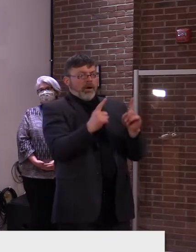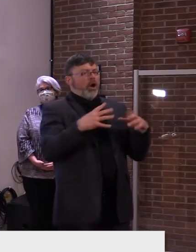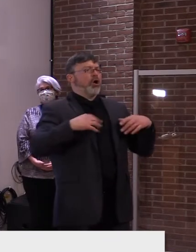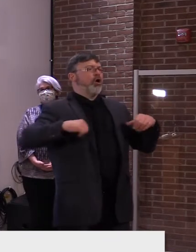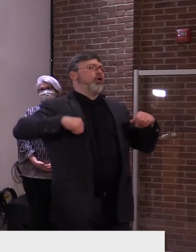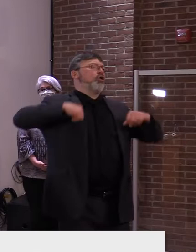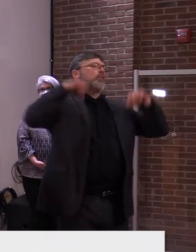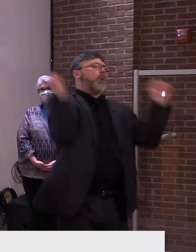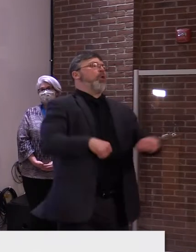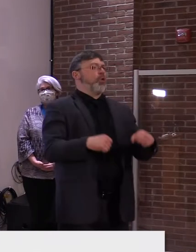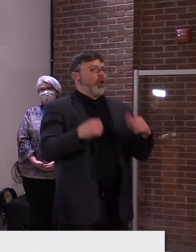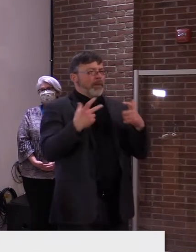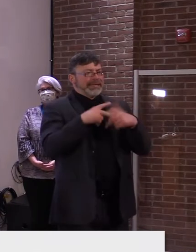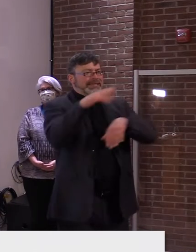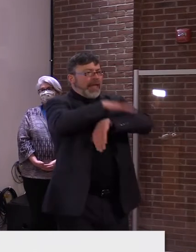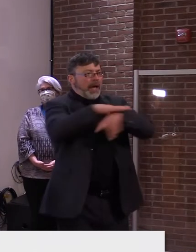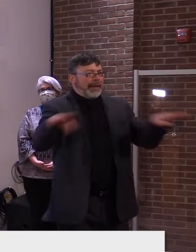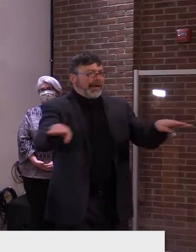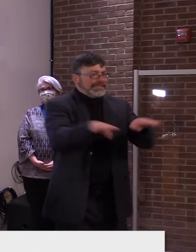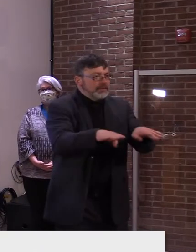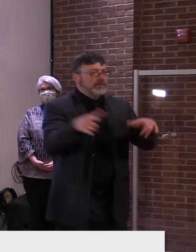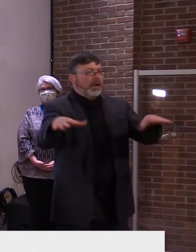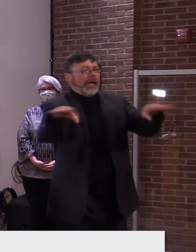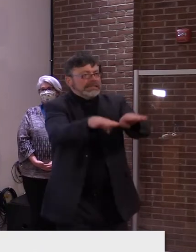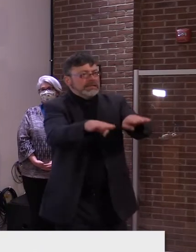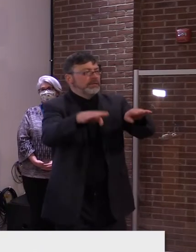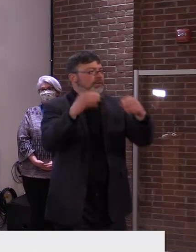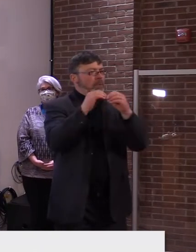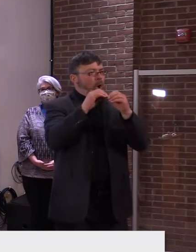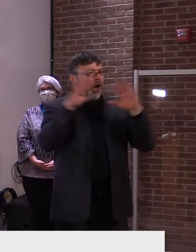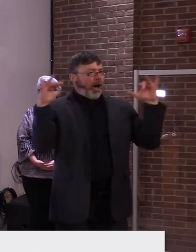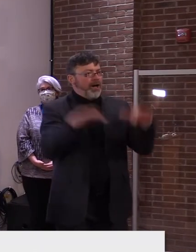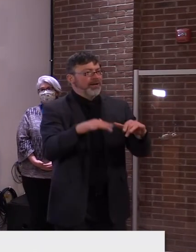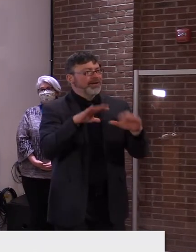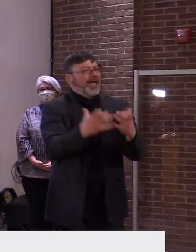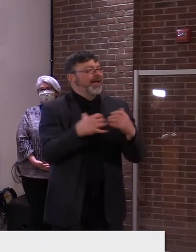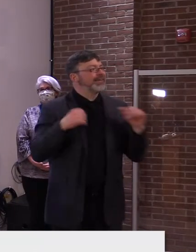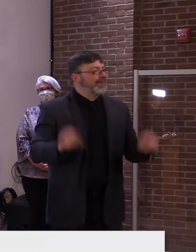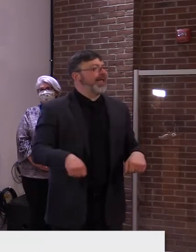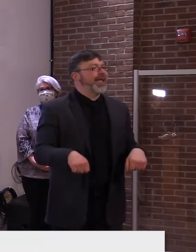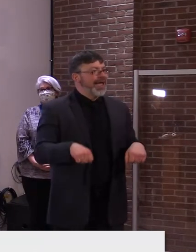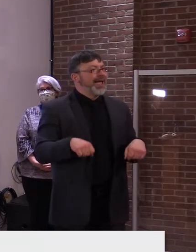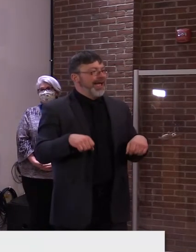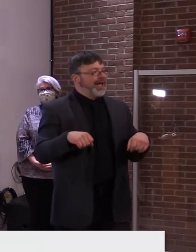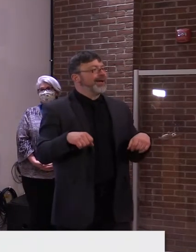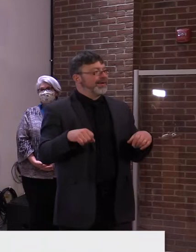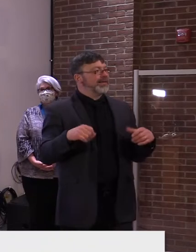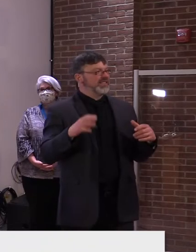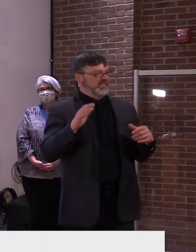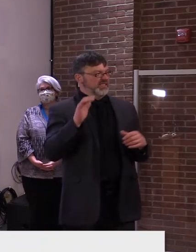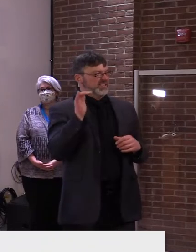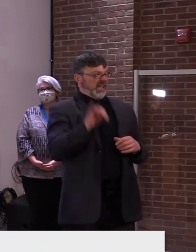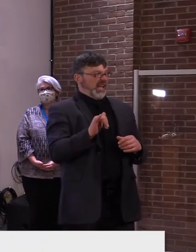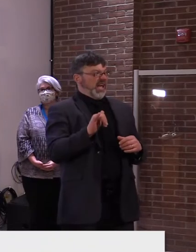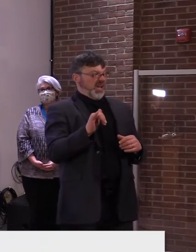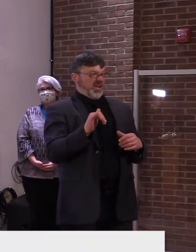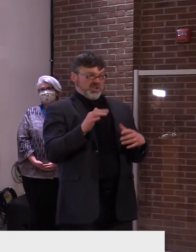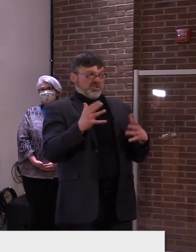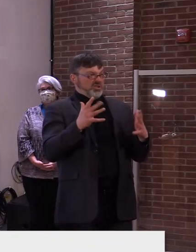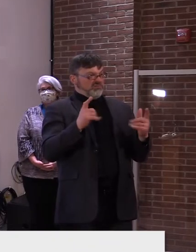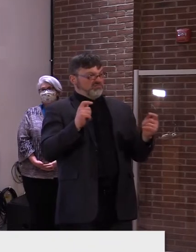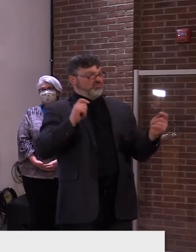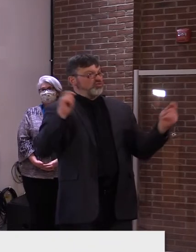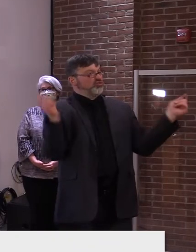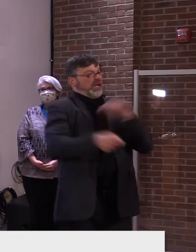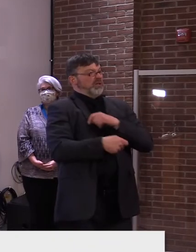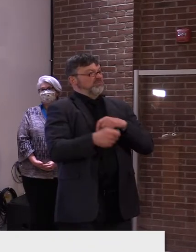from 6 feet to 3 feet, that's a game changer in terms of, I see no reason why